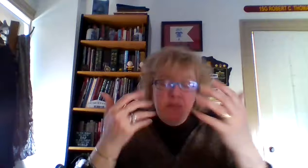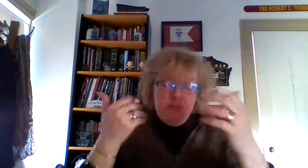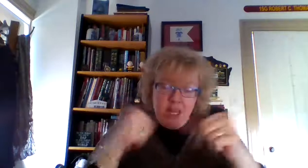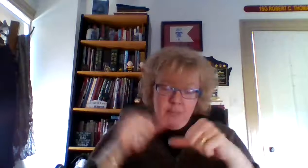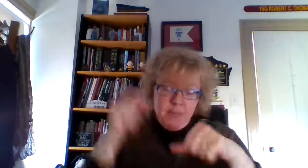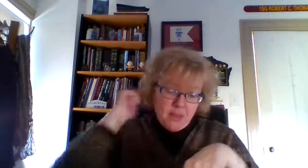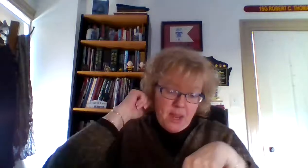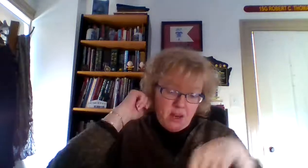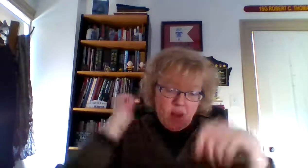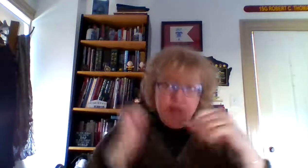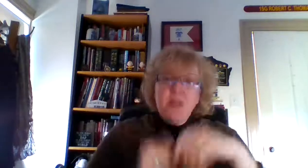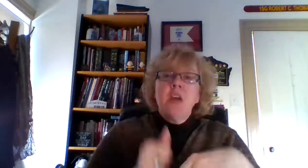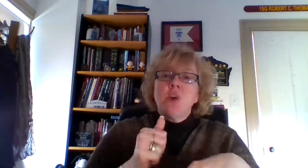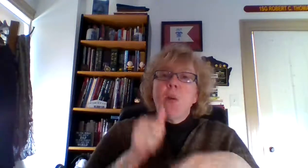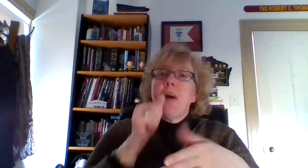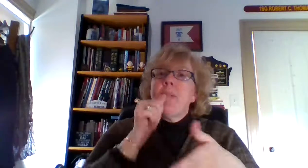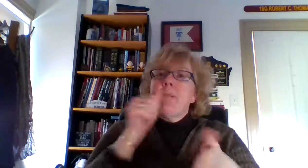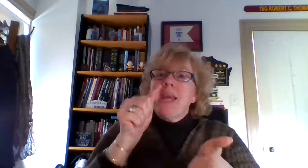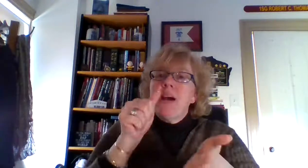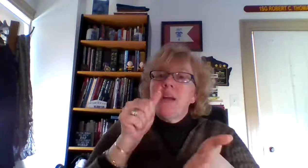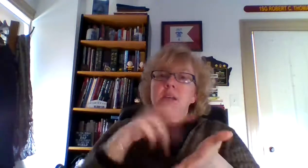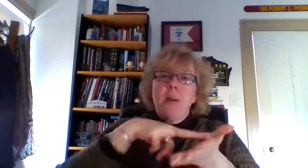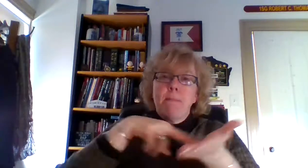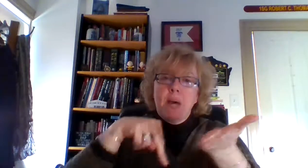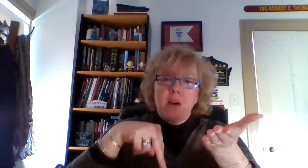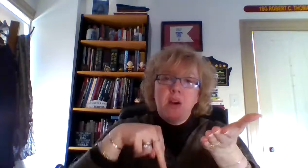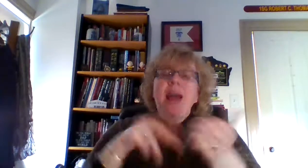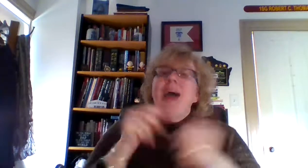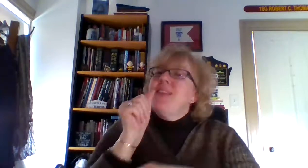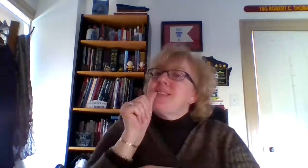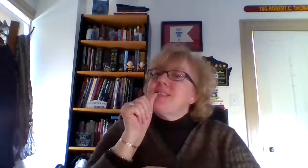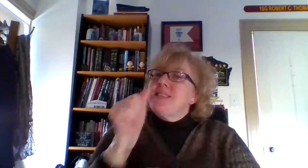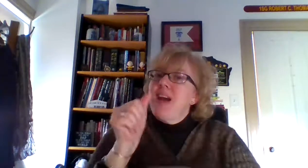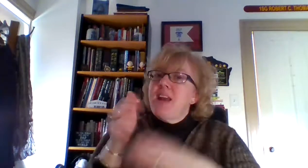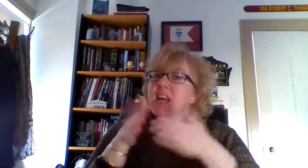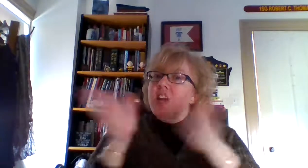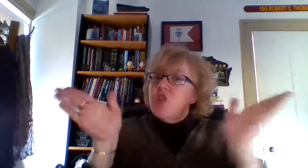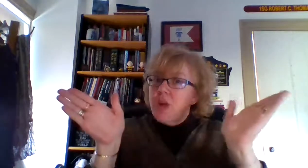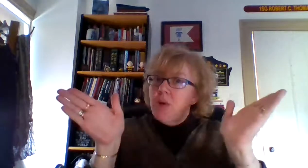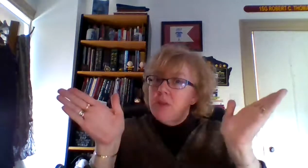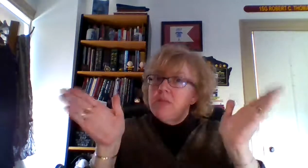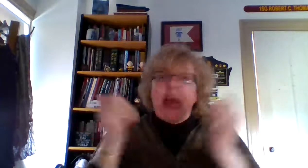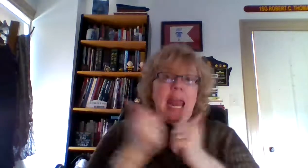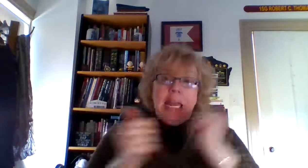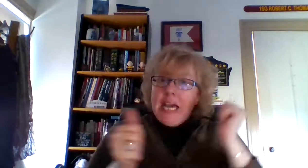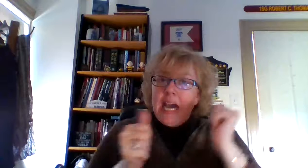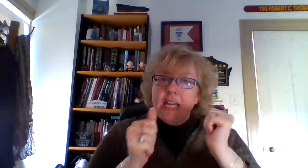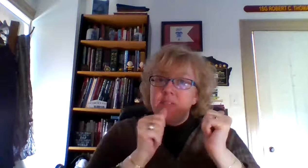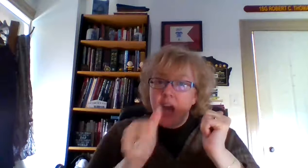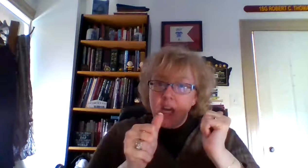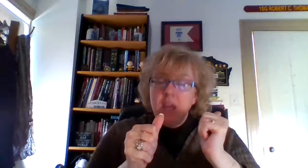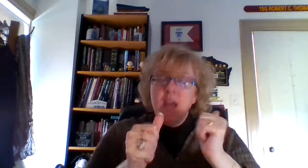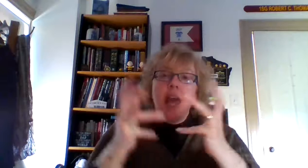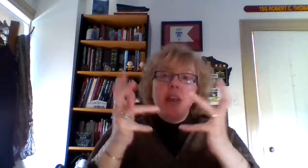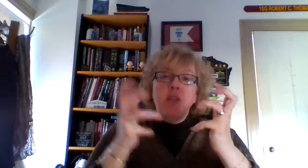can keep that in the back of your head. So peanut butter. And this is nut in general, any kind of nut. And if you